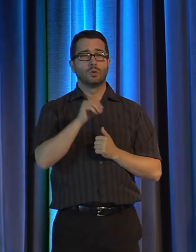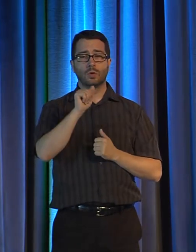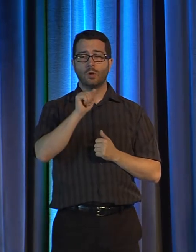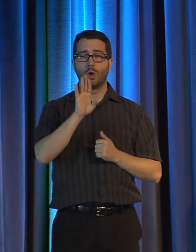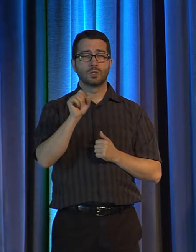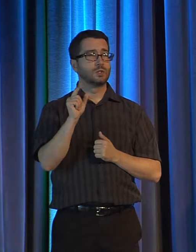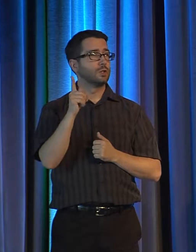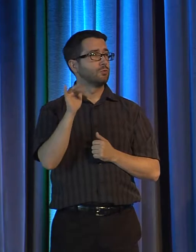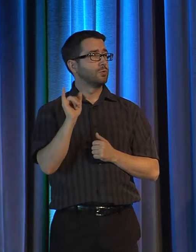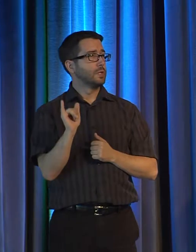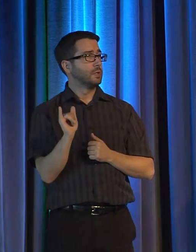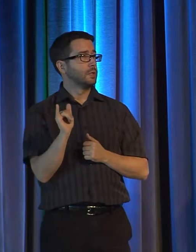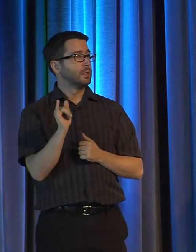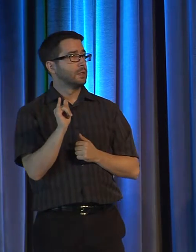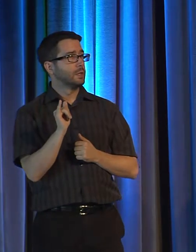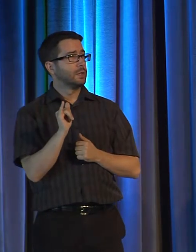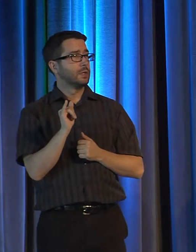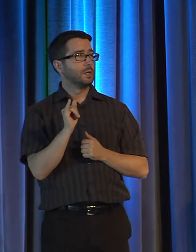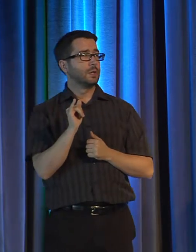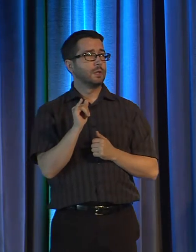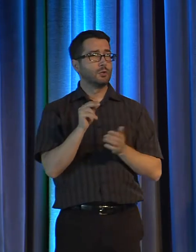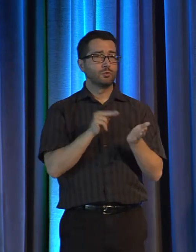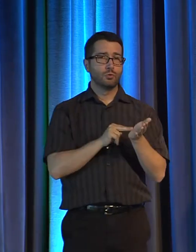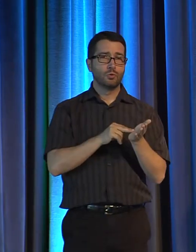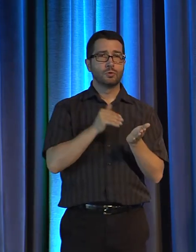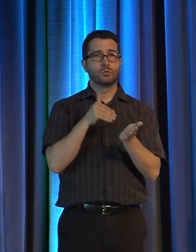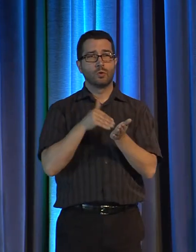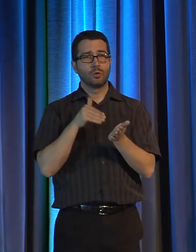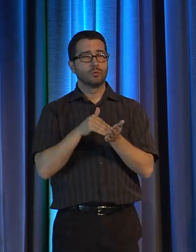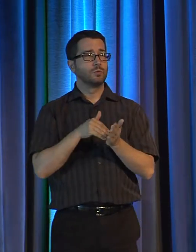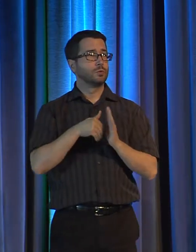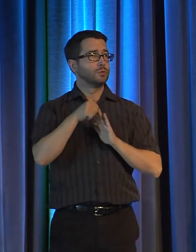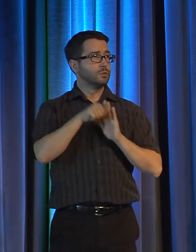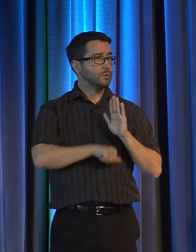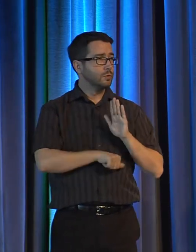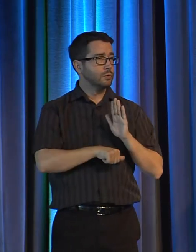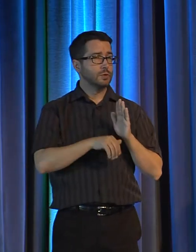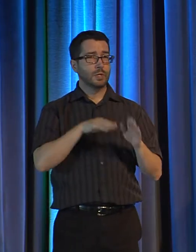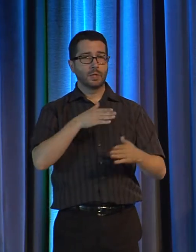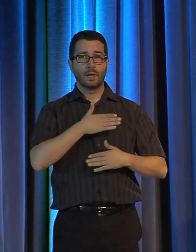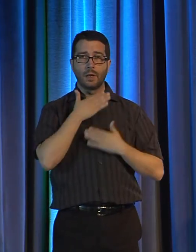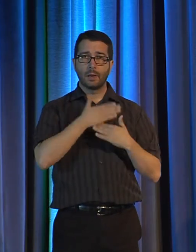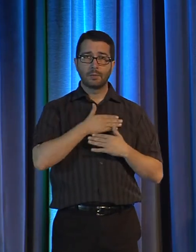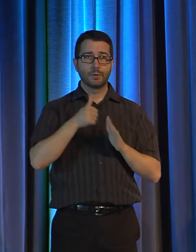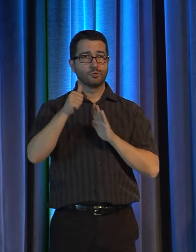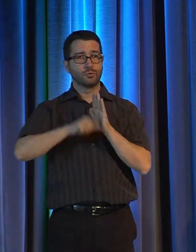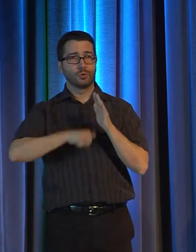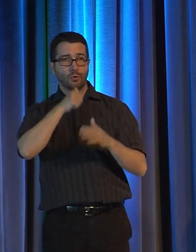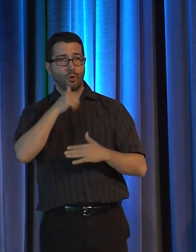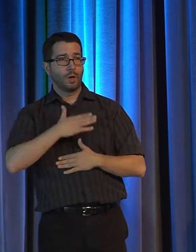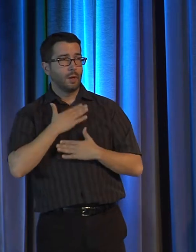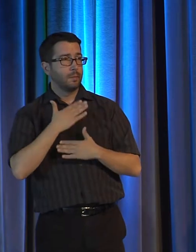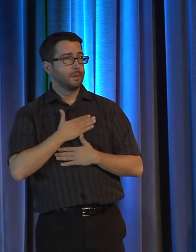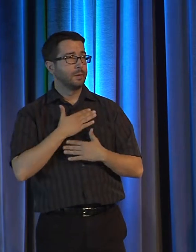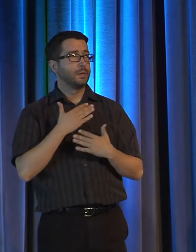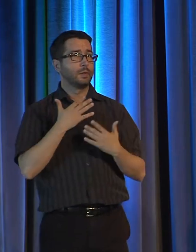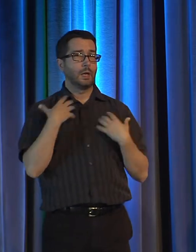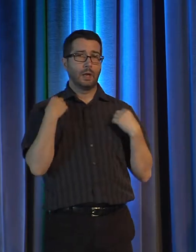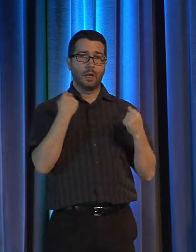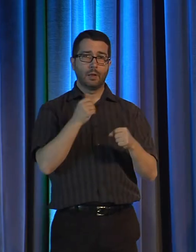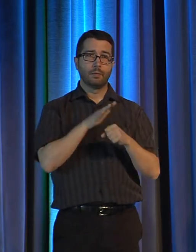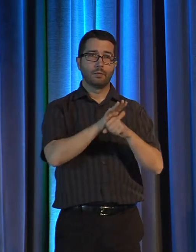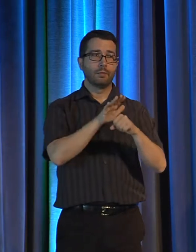auxiliaries, frontline workers, physicians, surgeons who were happy, surgeons who weren't happy,